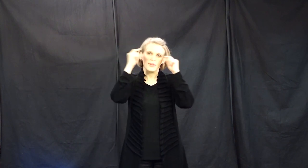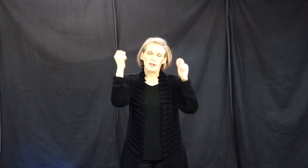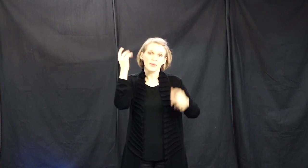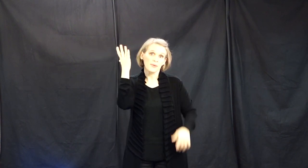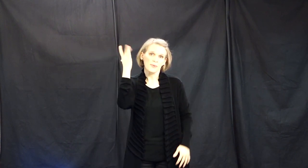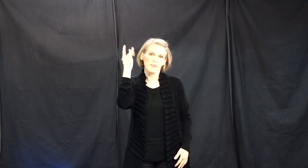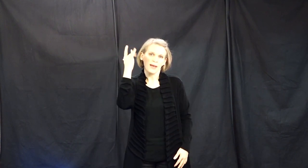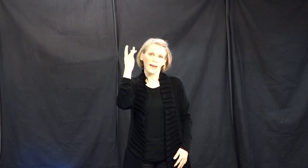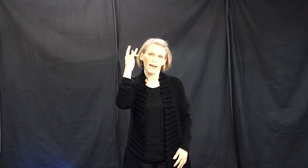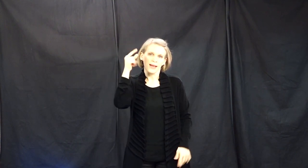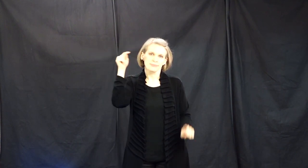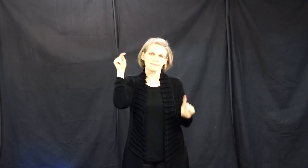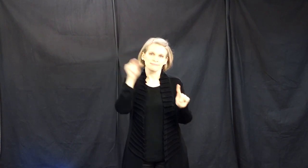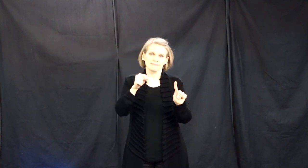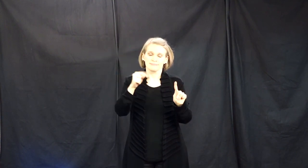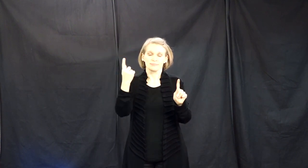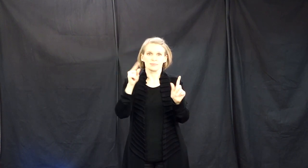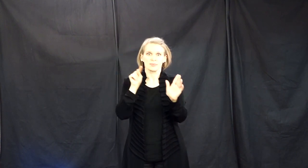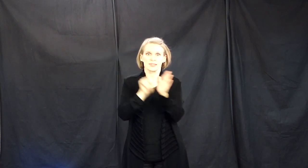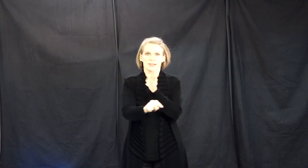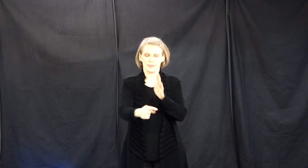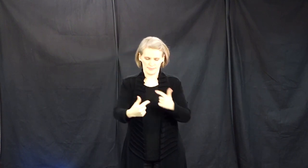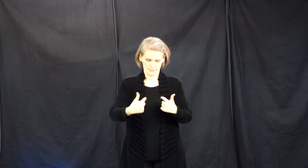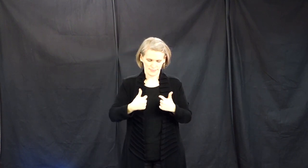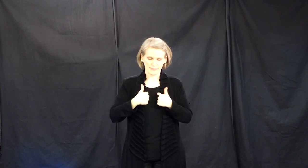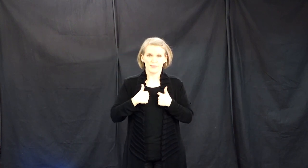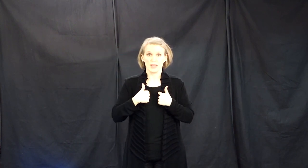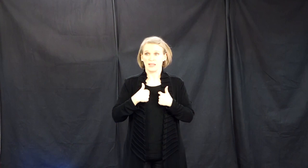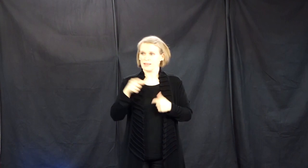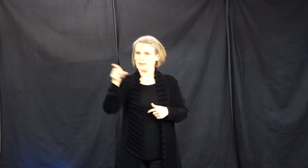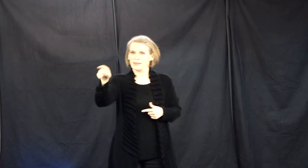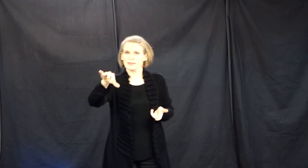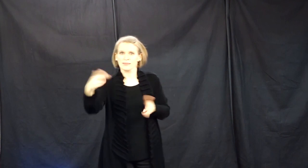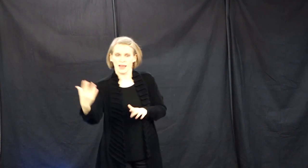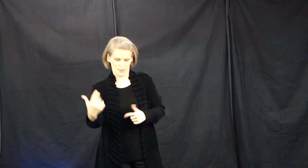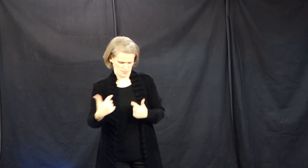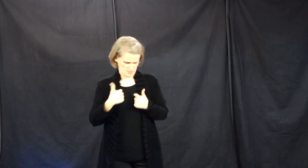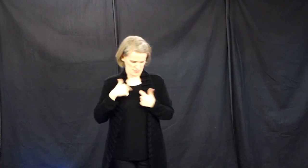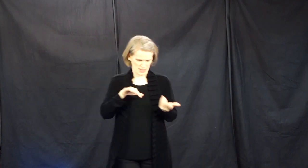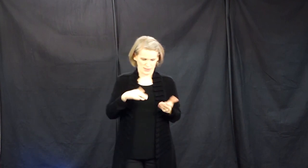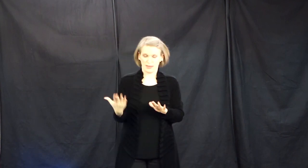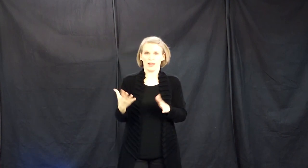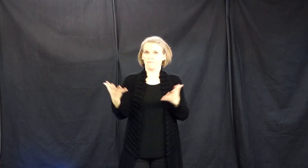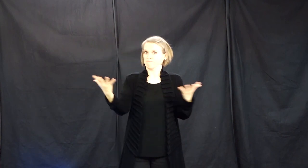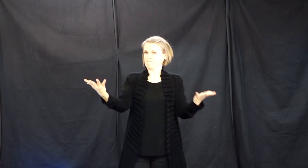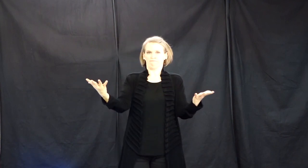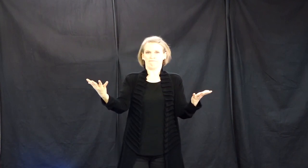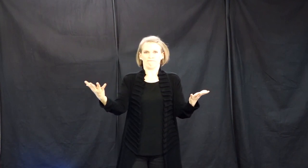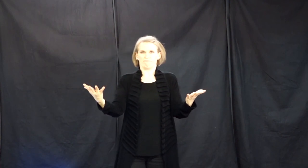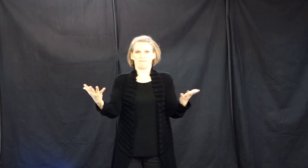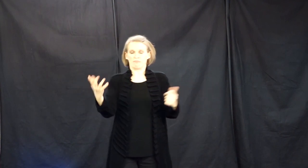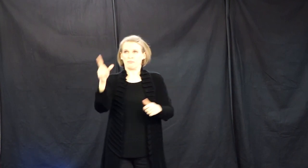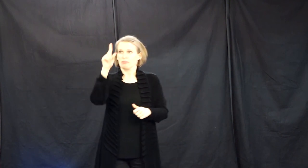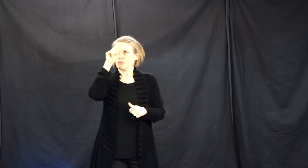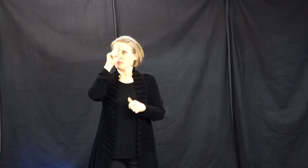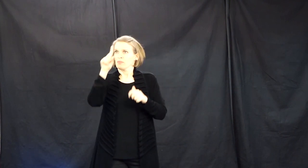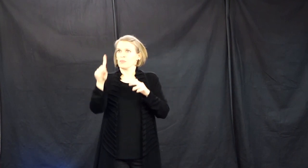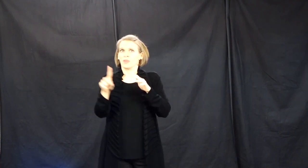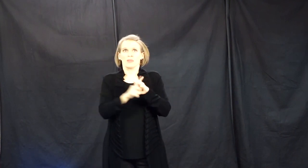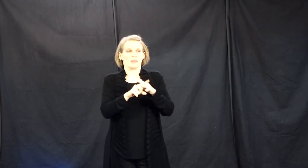Why? If not to take deadly aim. It's him or me. The world will never be the same. I had only one thought